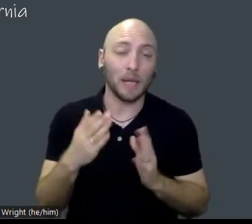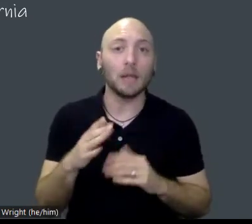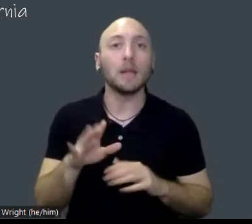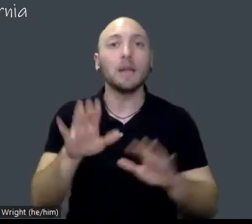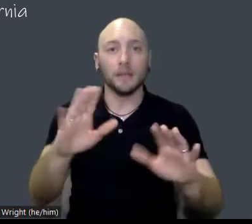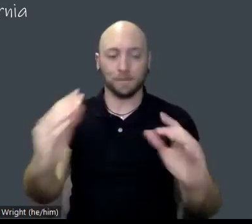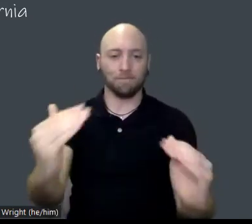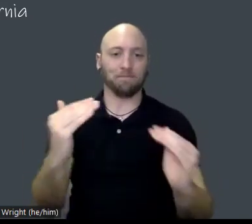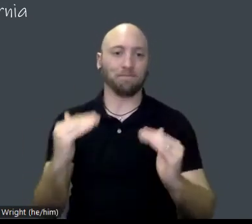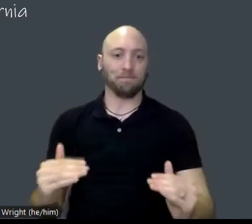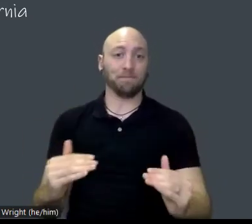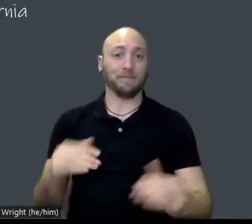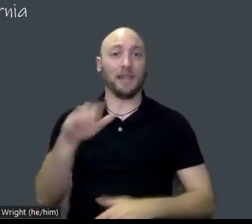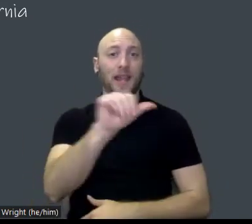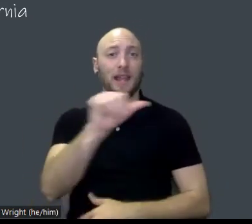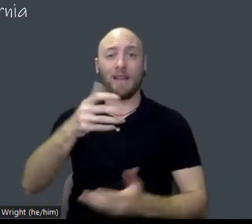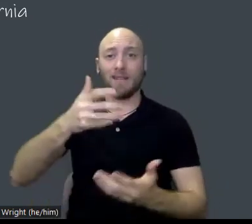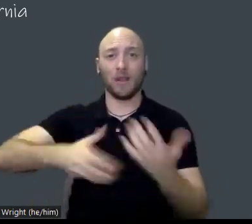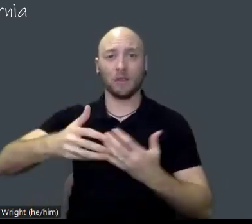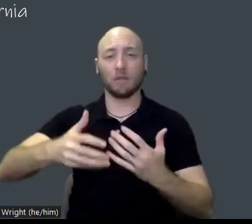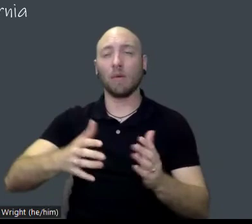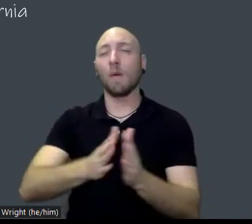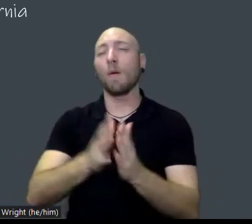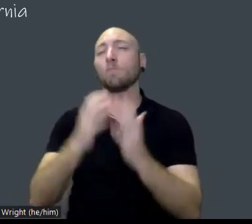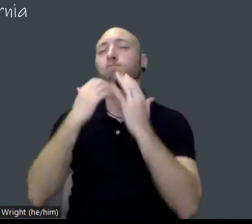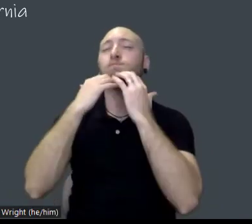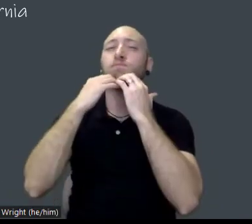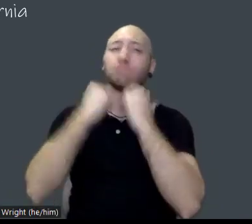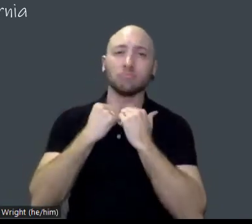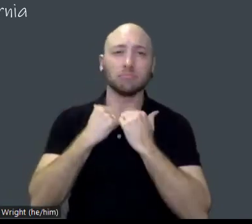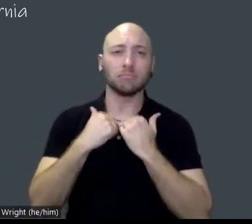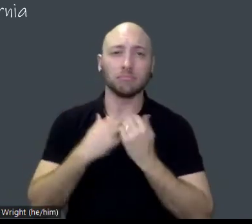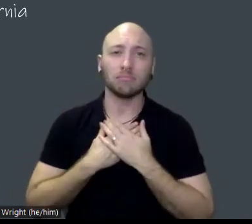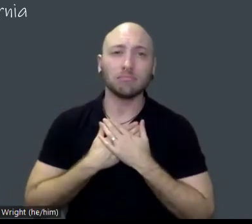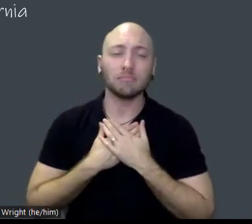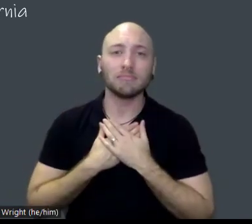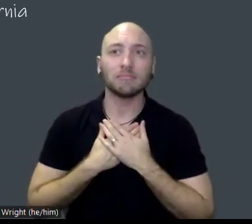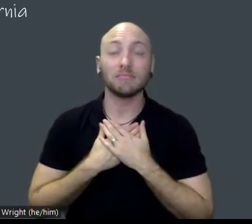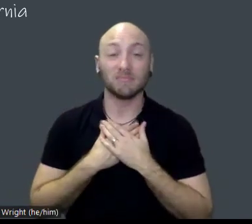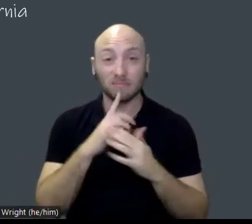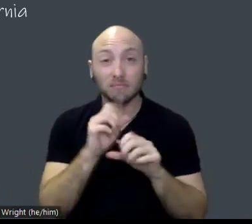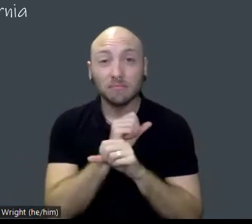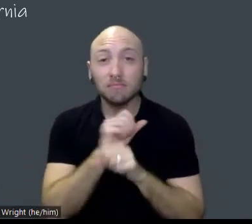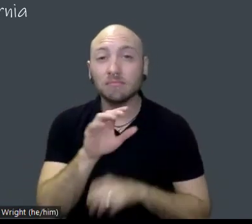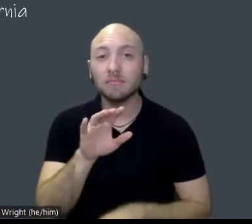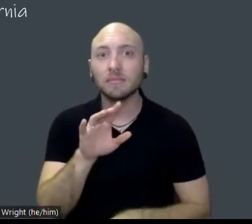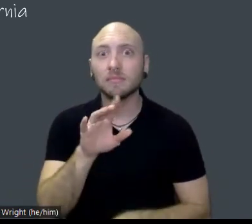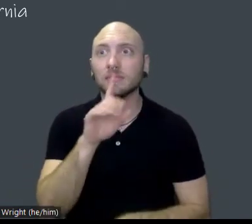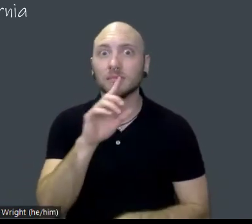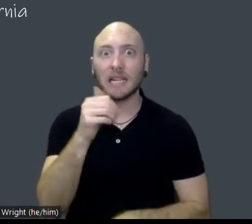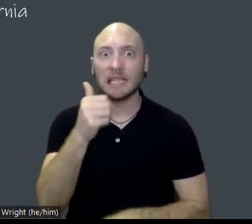this program is so important to me. Like truly, like for 10 years,